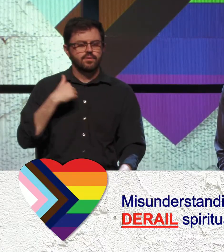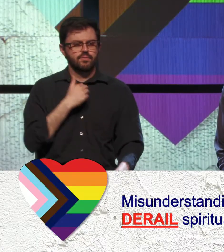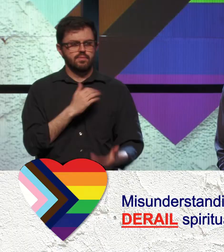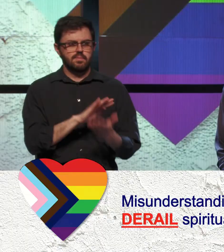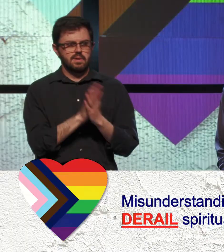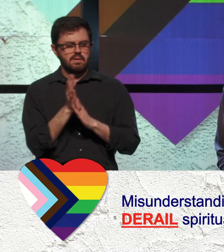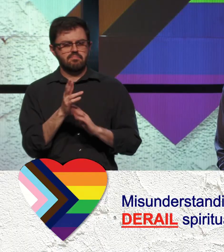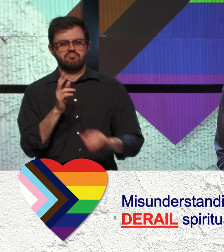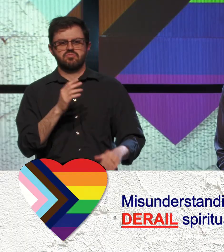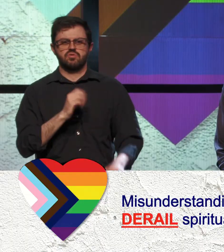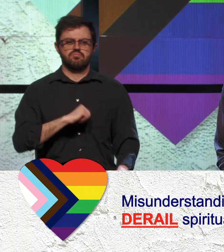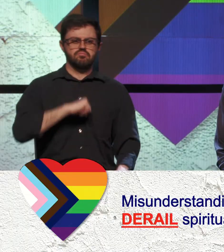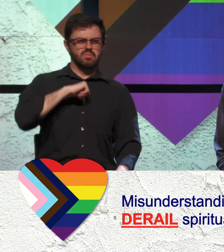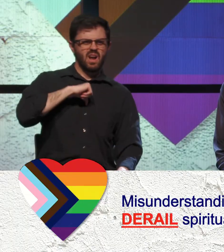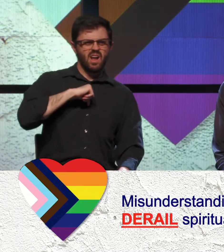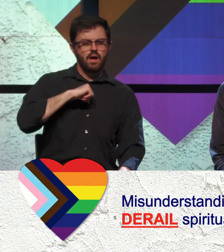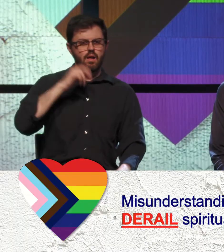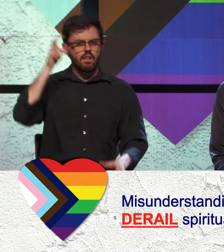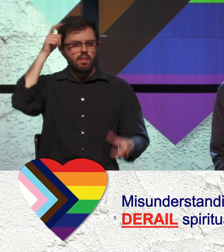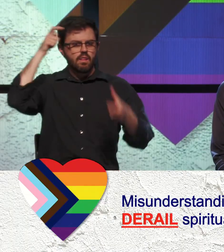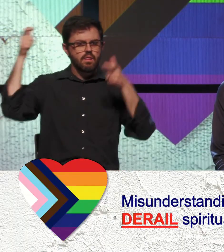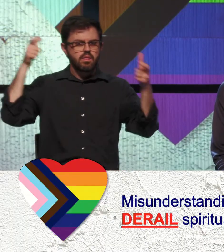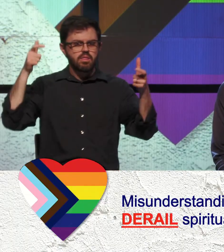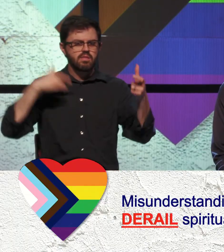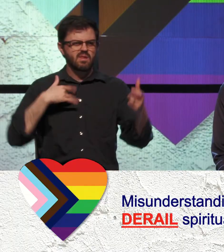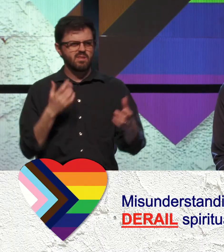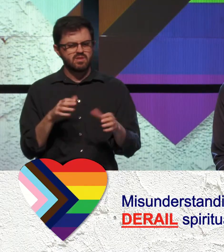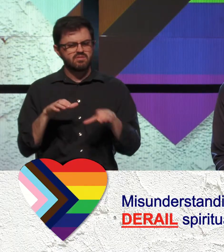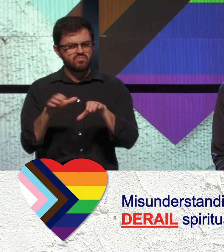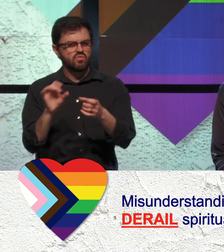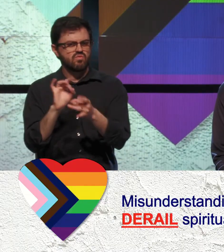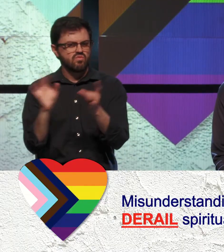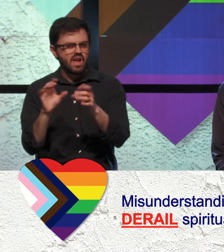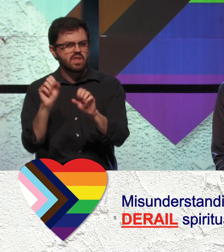violence. We think we know best.